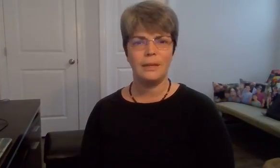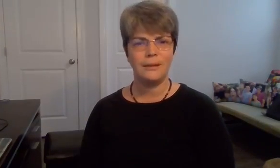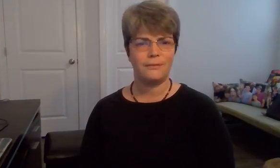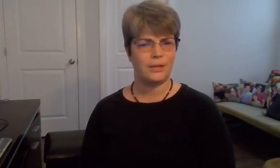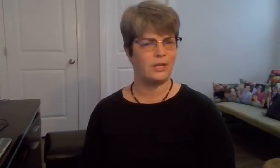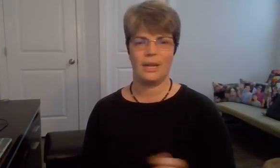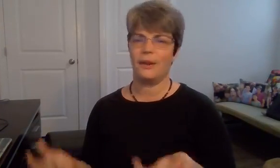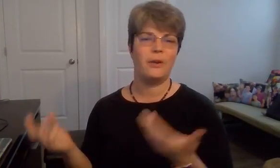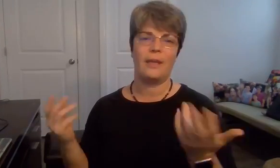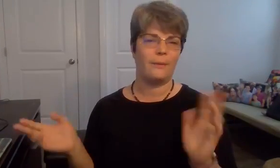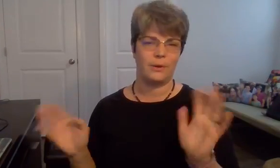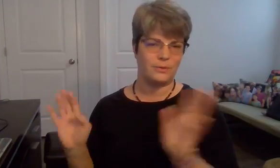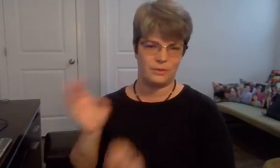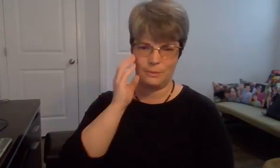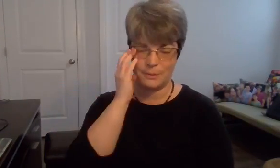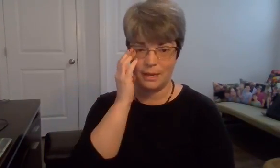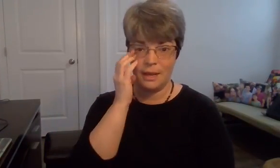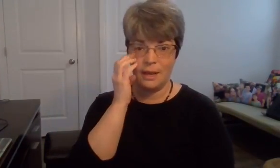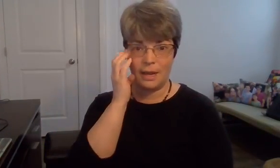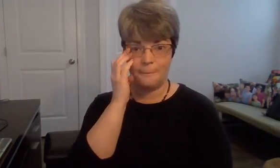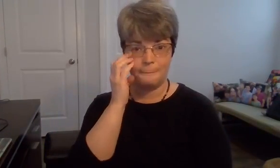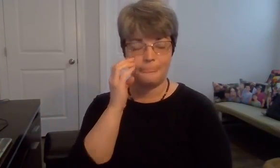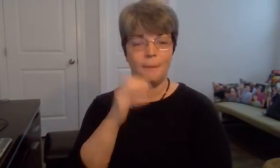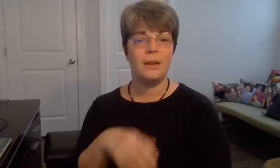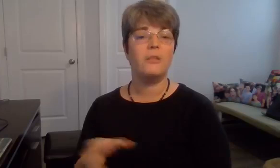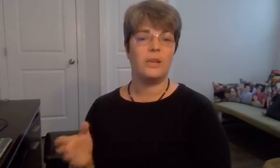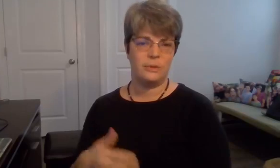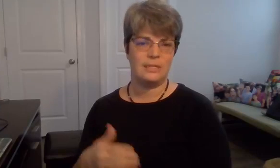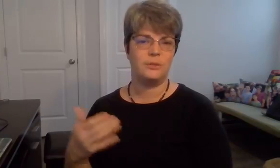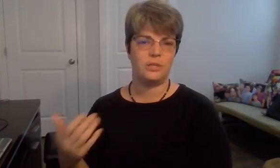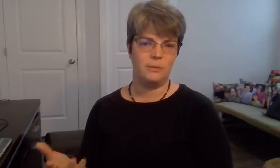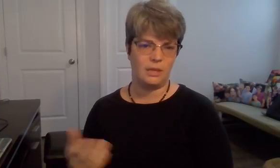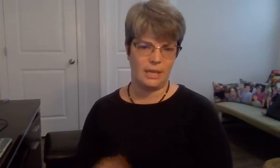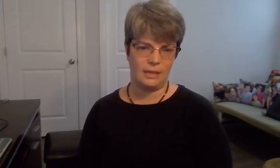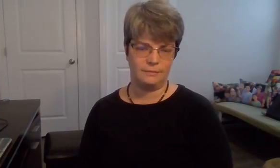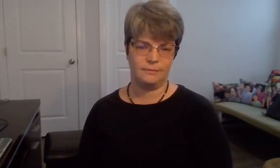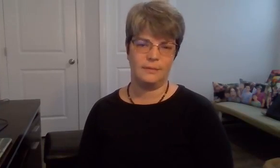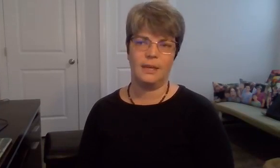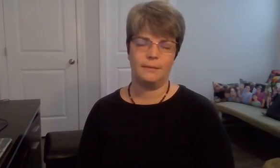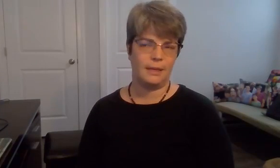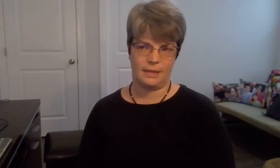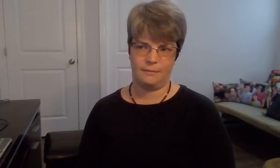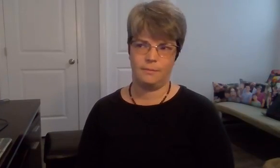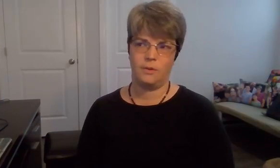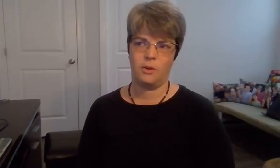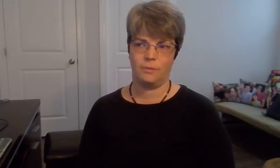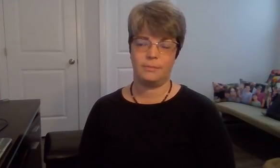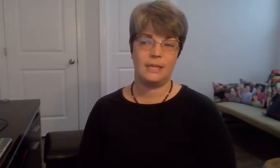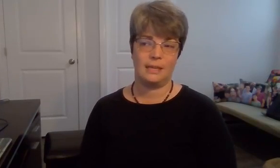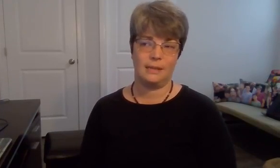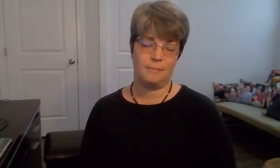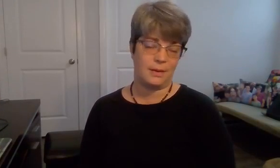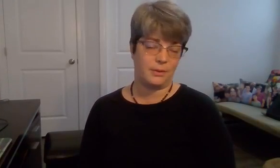ear infection. I don't know how that works with tubes, but either way, she was able to communicate, again, her daily medical